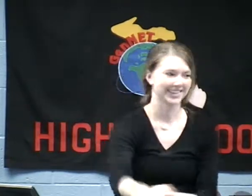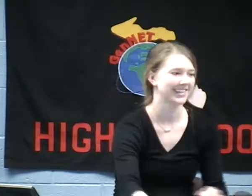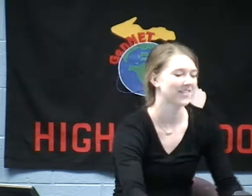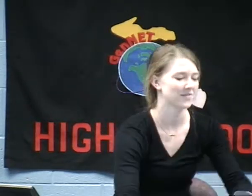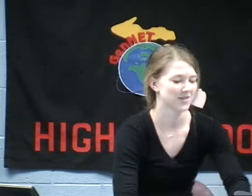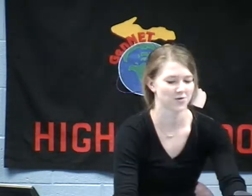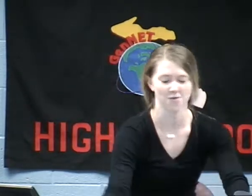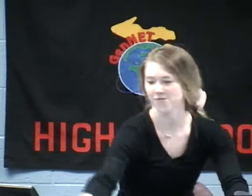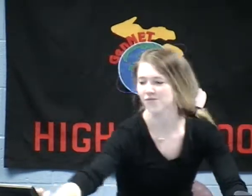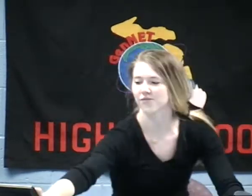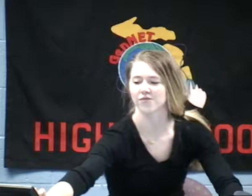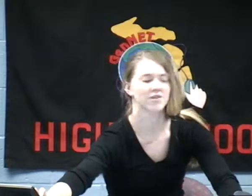Yep. Cool.